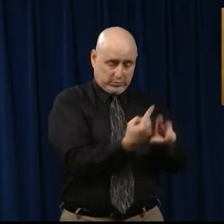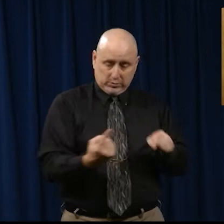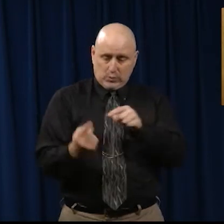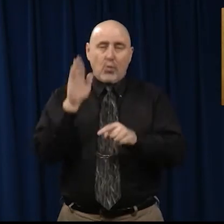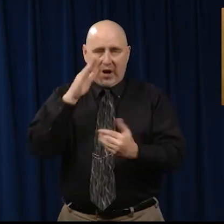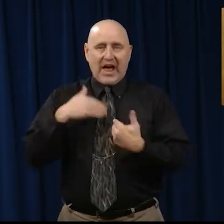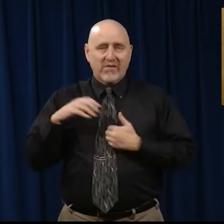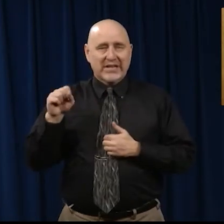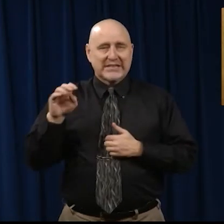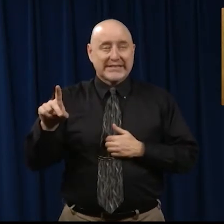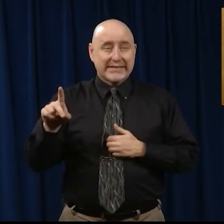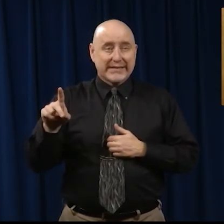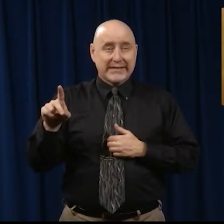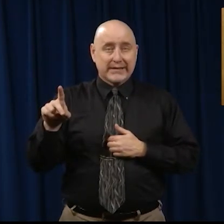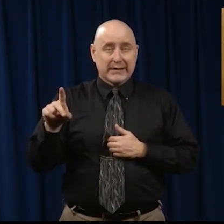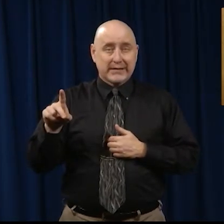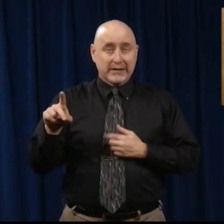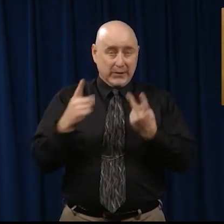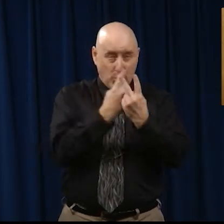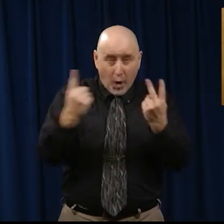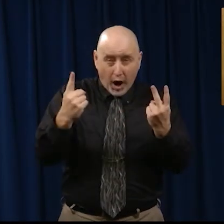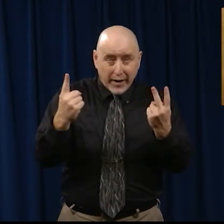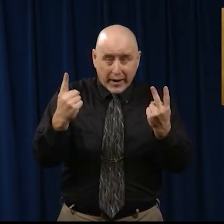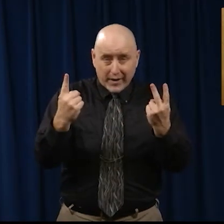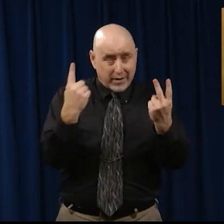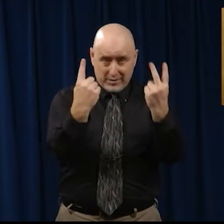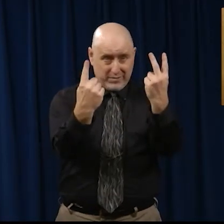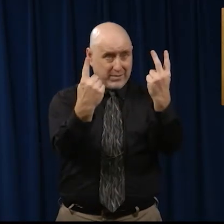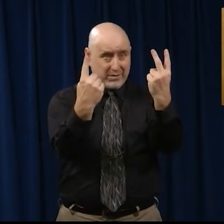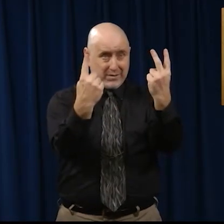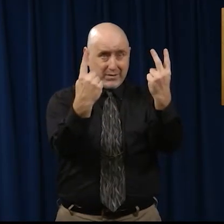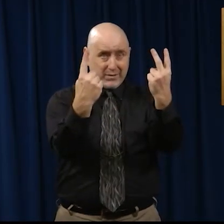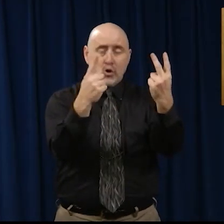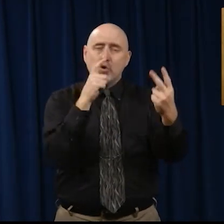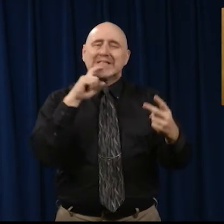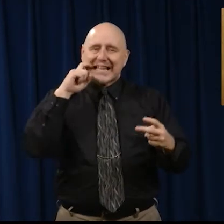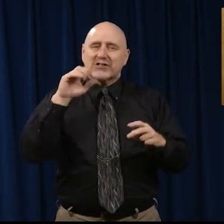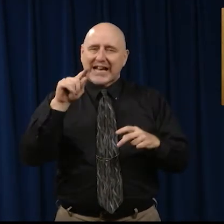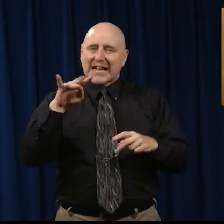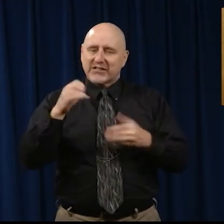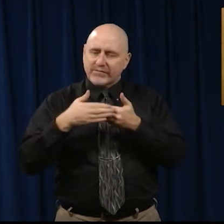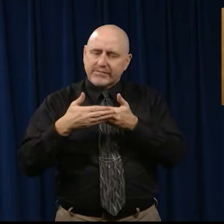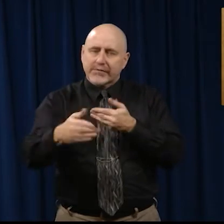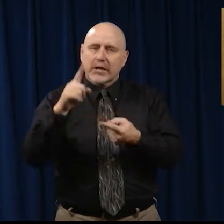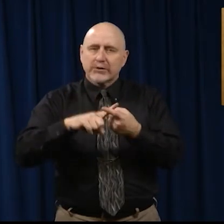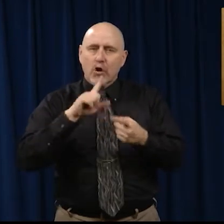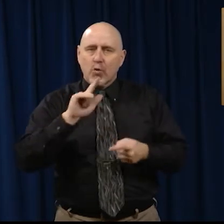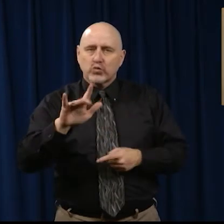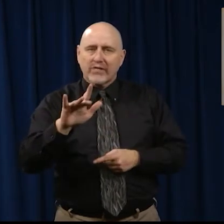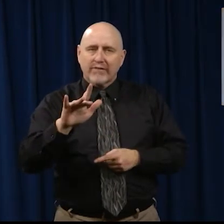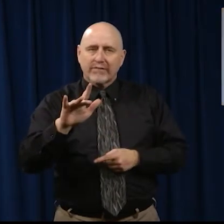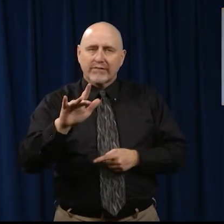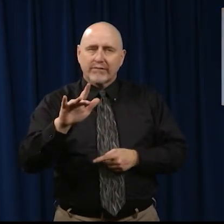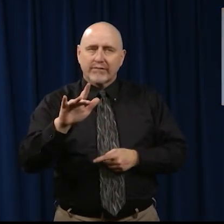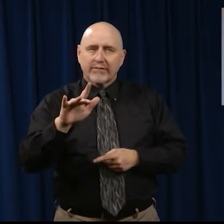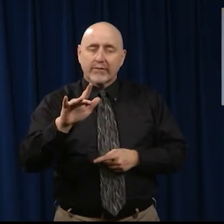going to have a sexually transmitted disease? 1 out of 2 who remain sexually active until they're